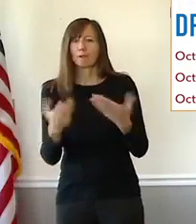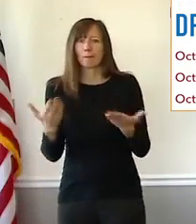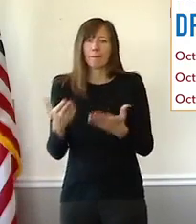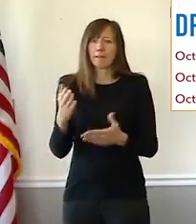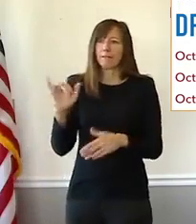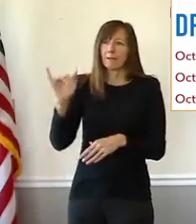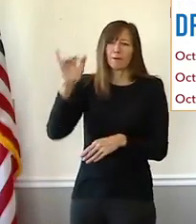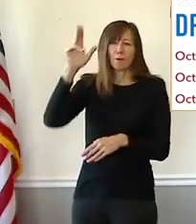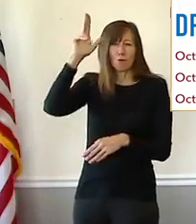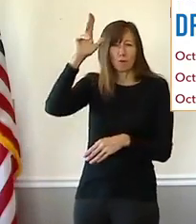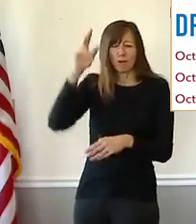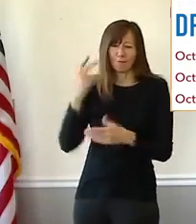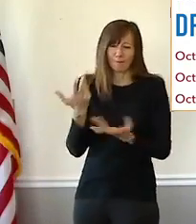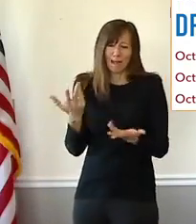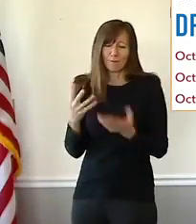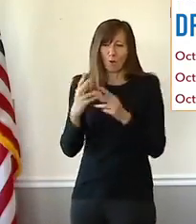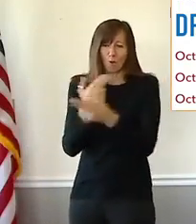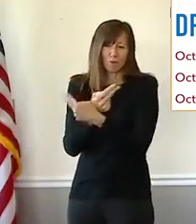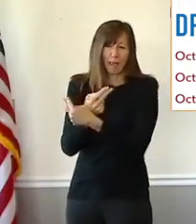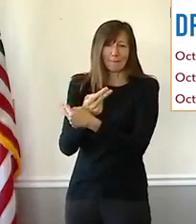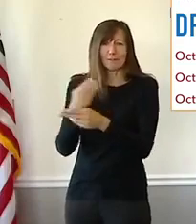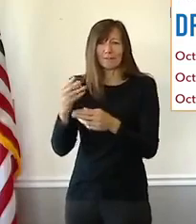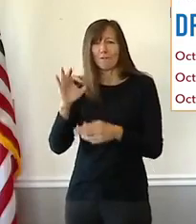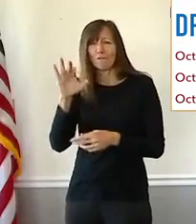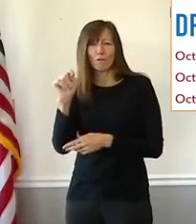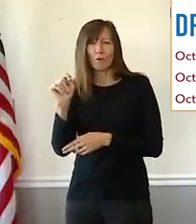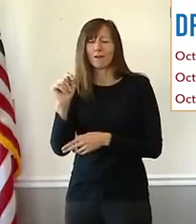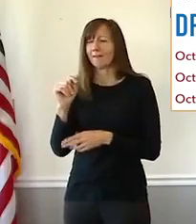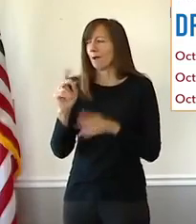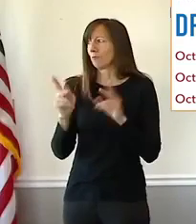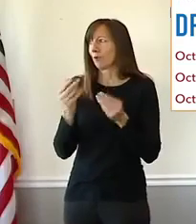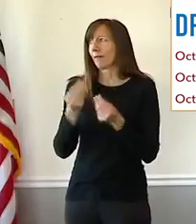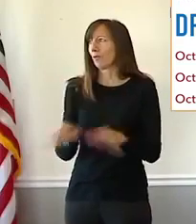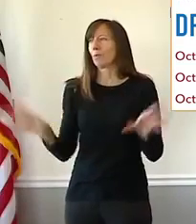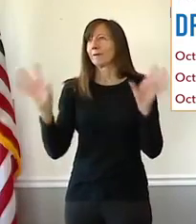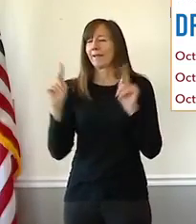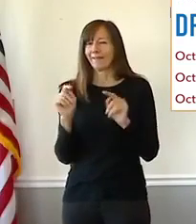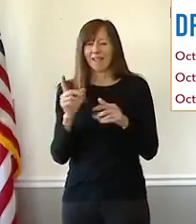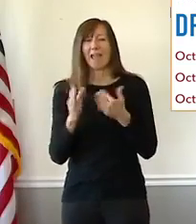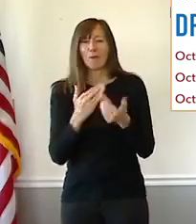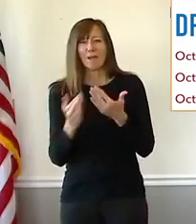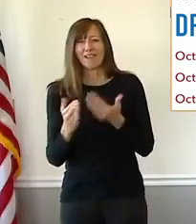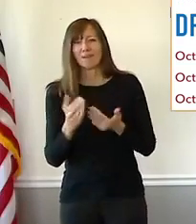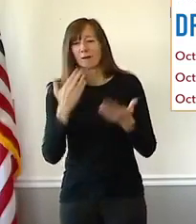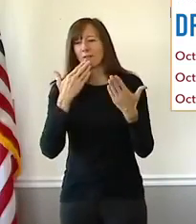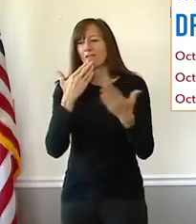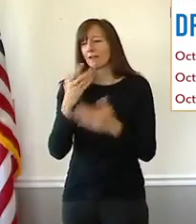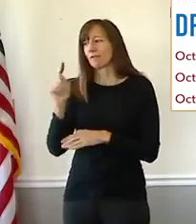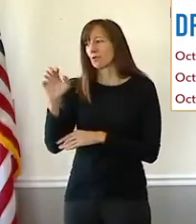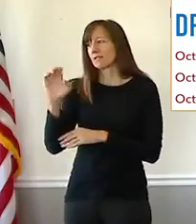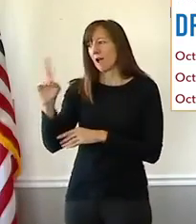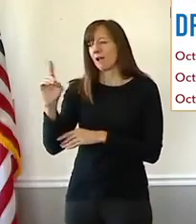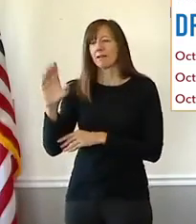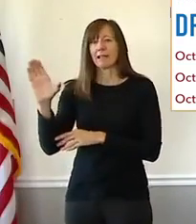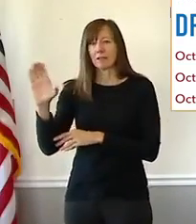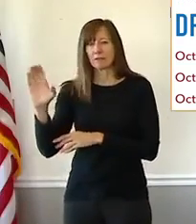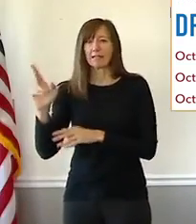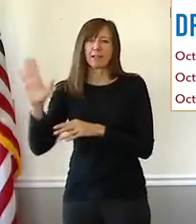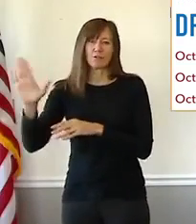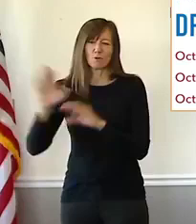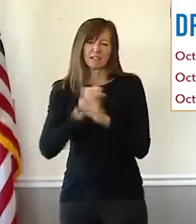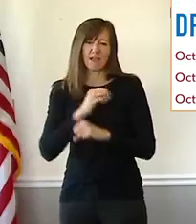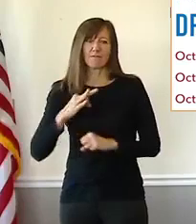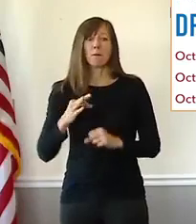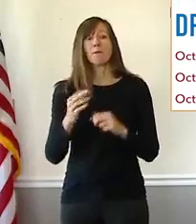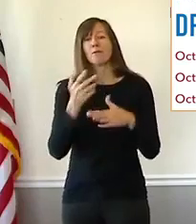guess. Do people still do that? I'm really losing it. The Office for the Aging, grateful to Todd Tancredi and the staff. 3 drive-in